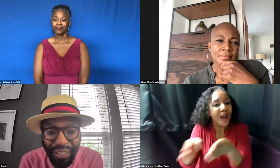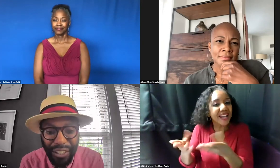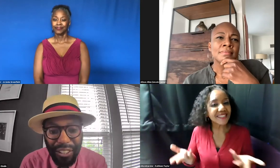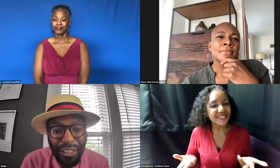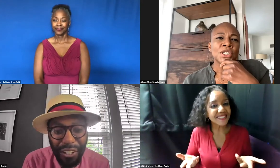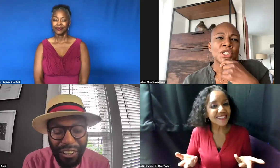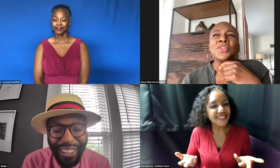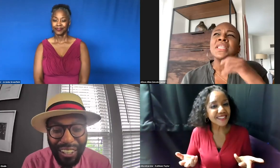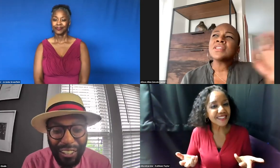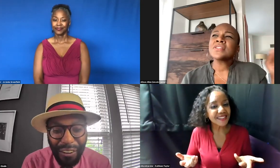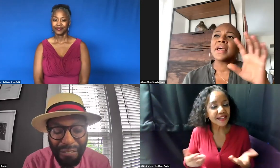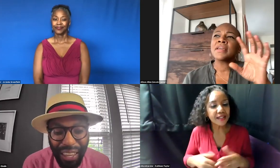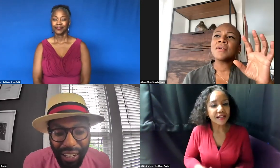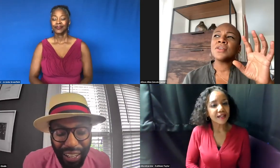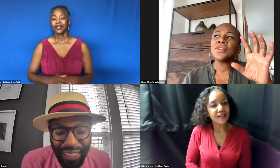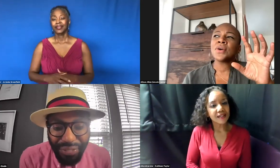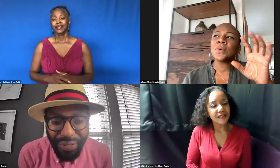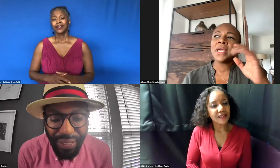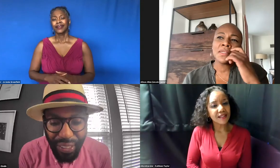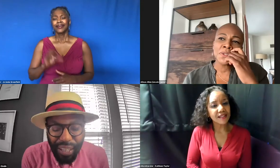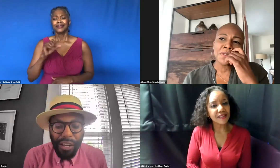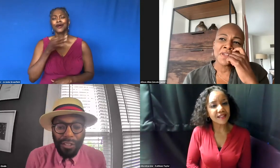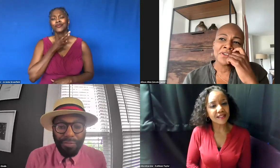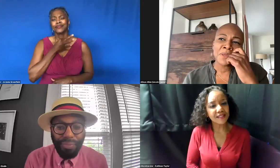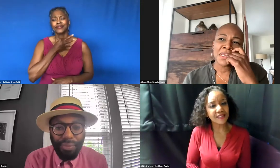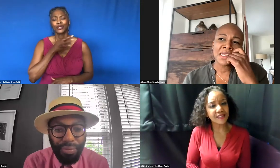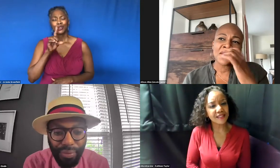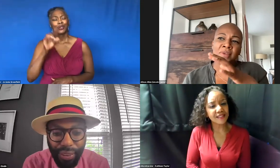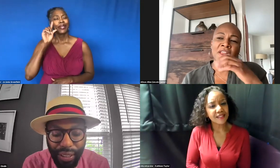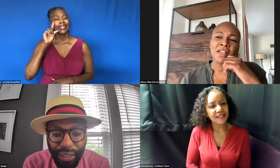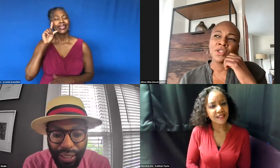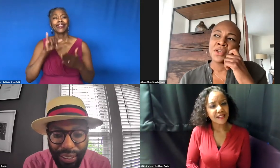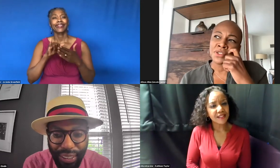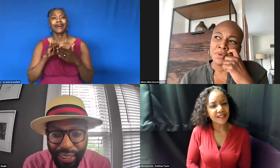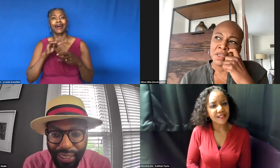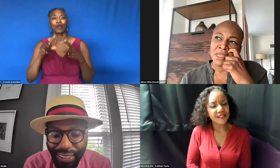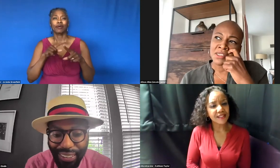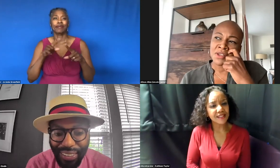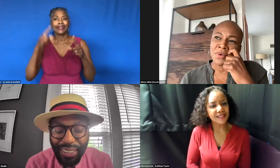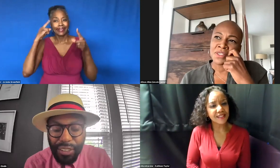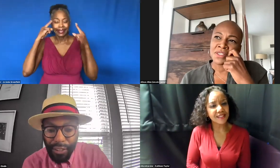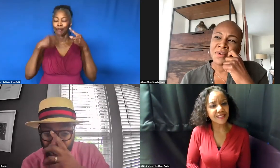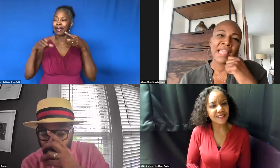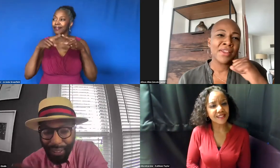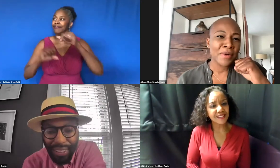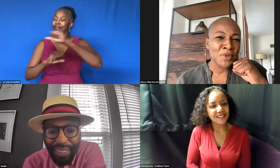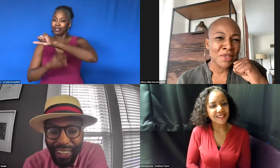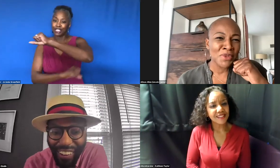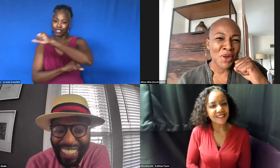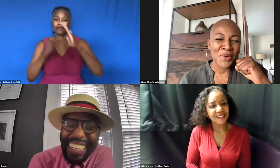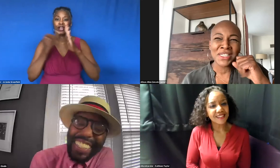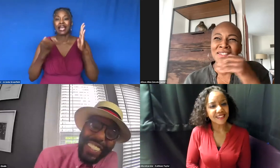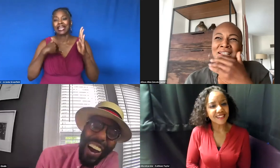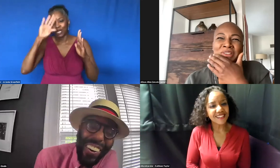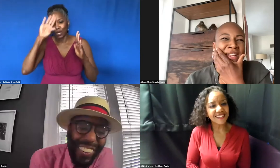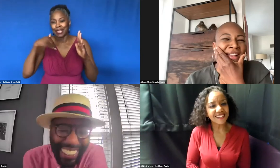self. Do you think that there's, like, you know, in this sort of underpinning, and I know we've got like another 20 minutes, so hang in there, I won't